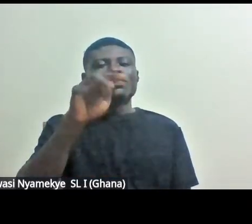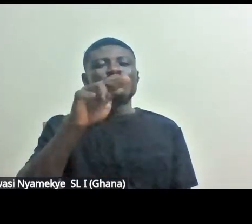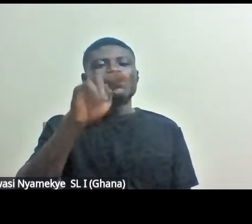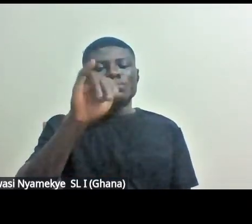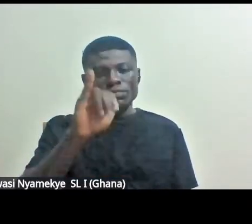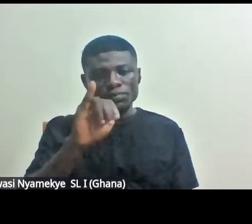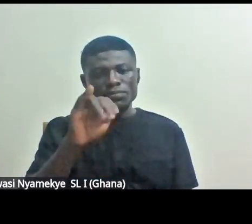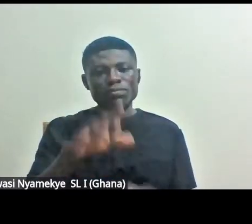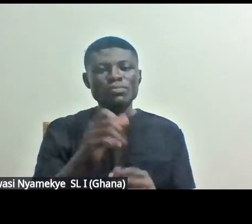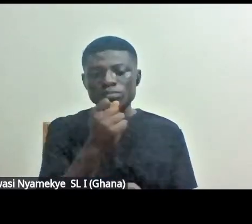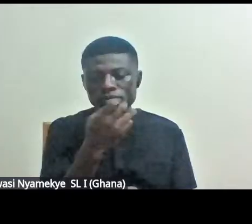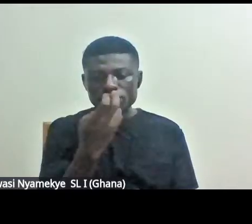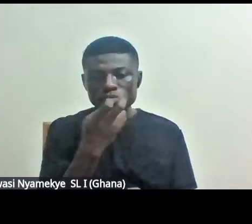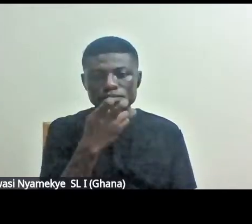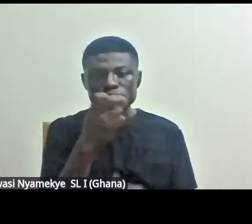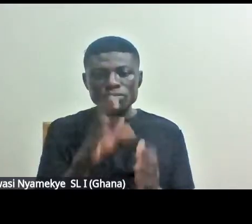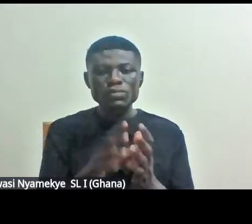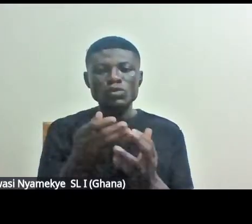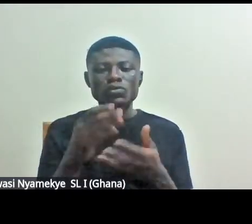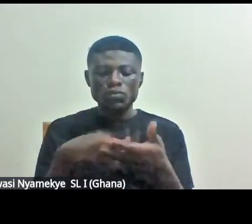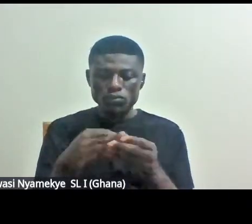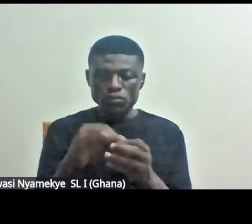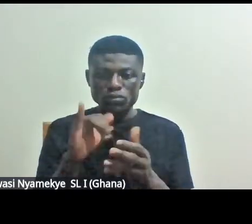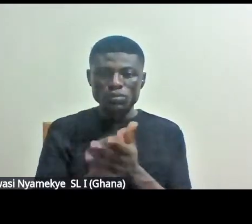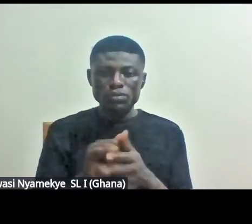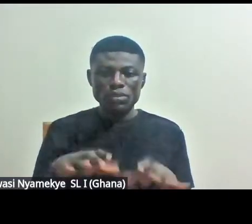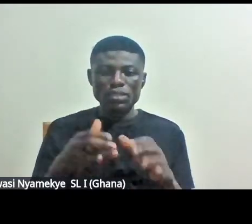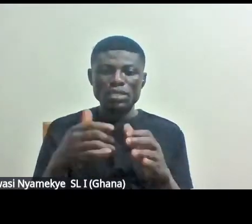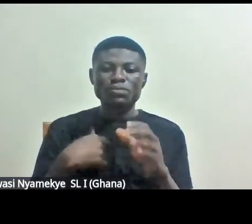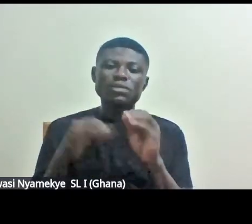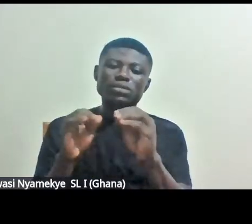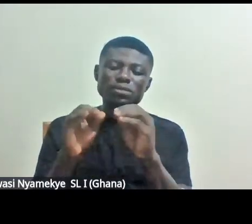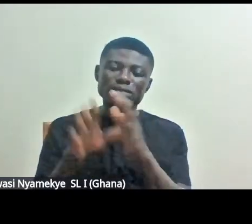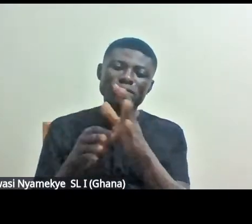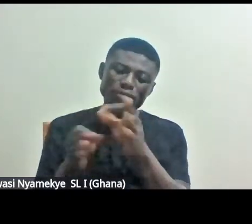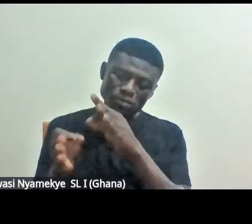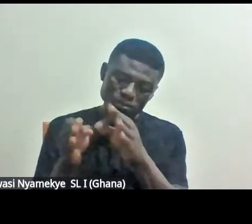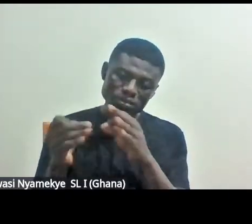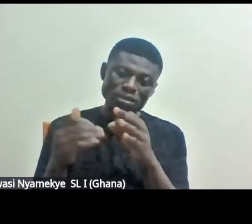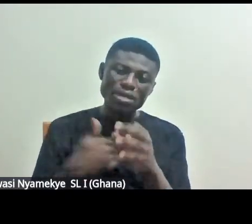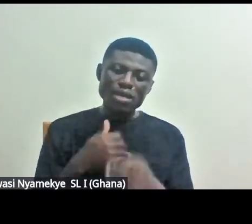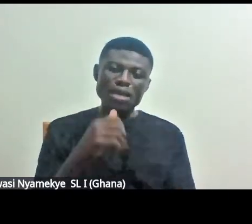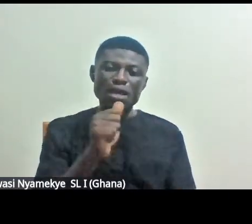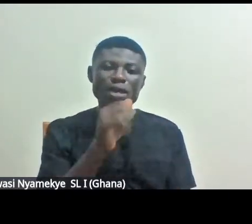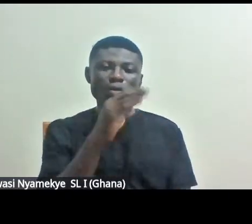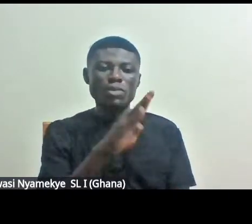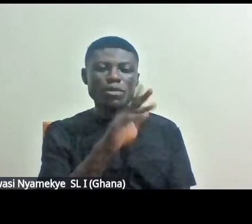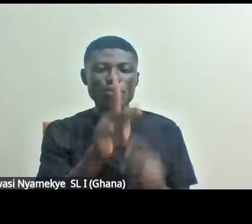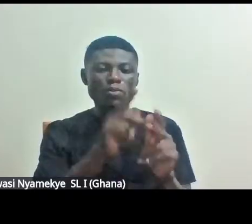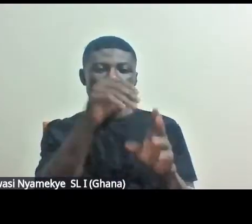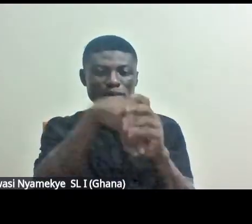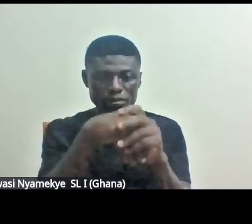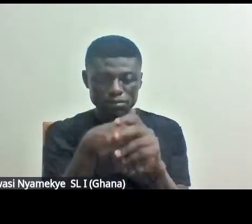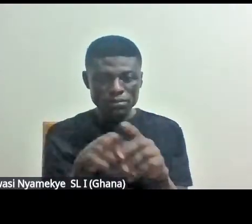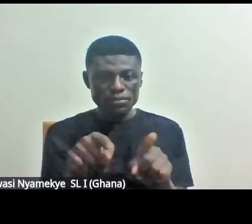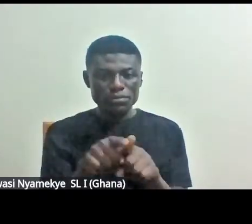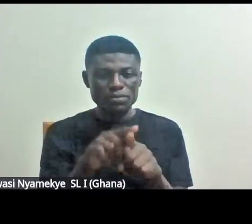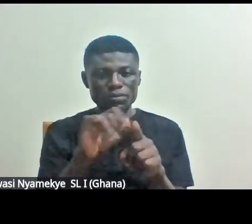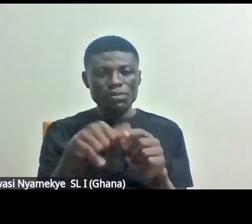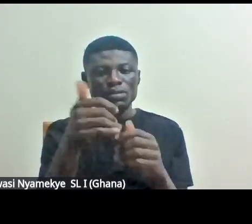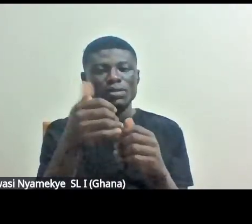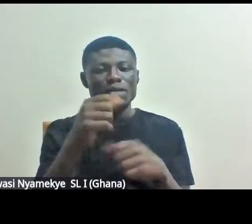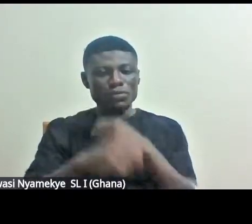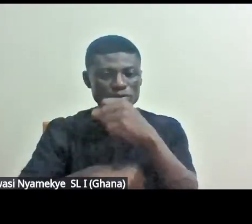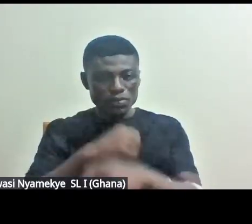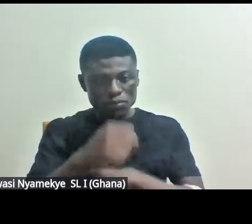to them. You can give a scenario that this is the class I teach. Maybe I have A and B persons here. This is their struggles.